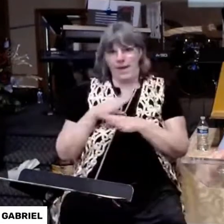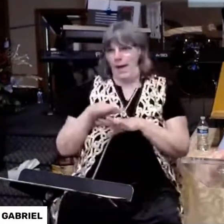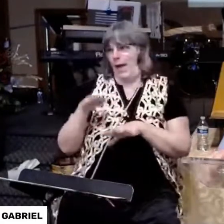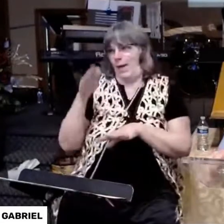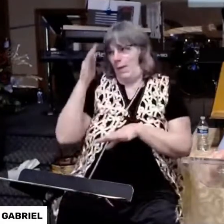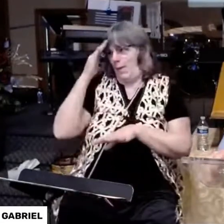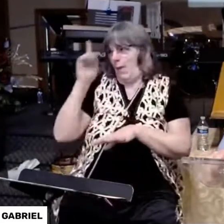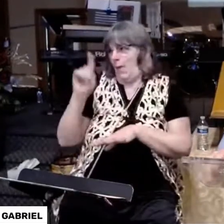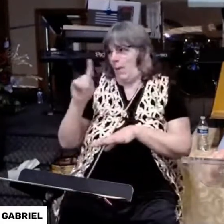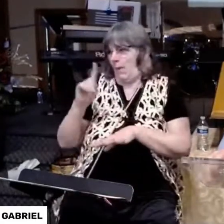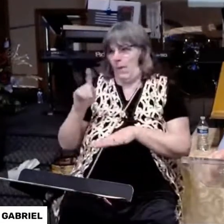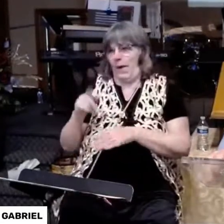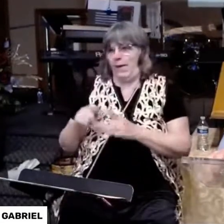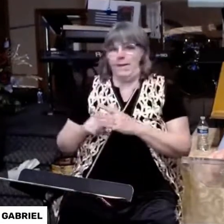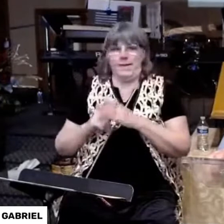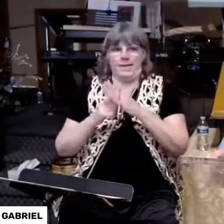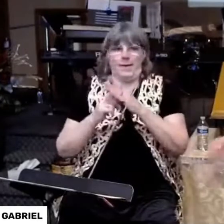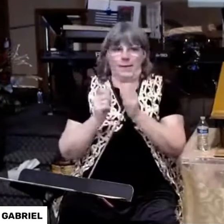guys.